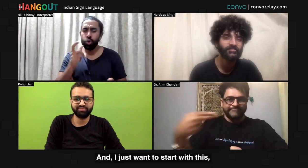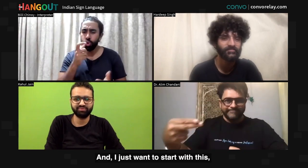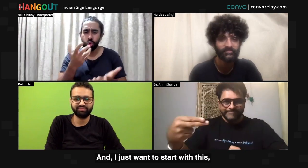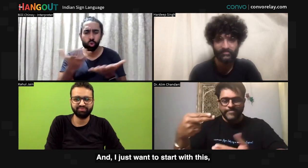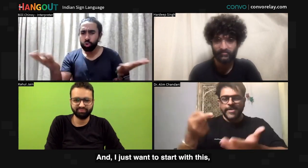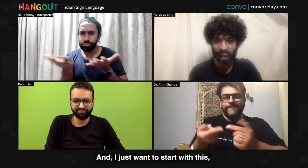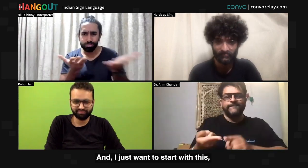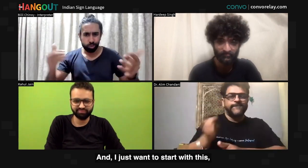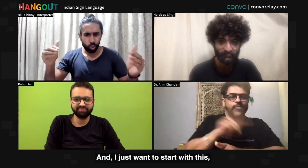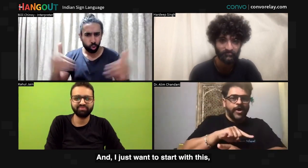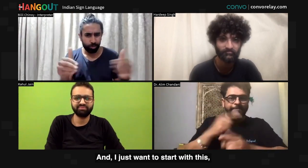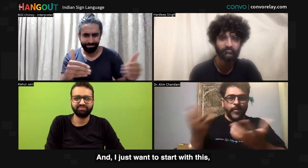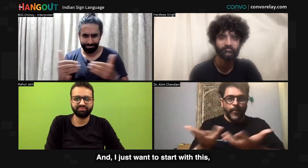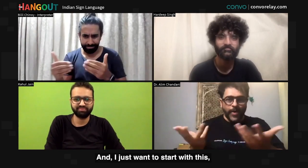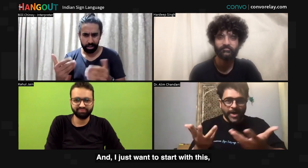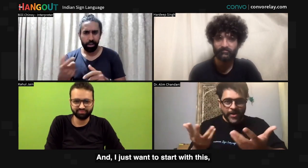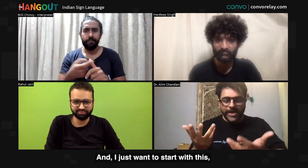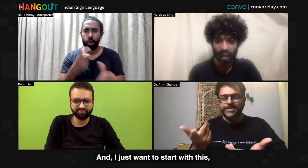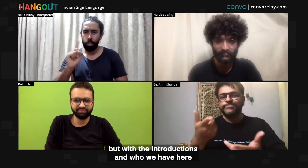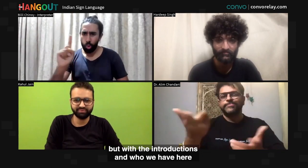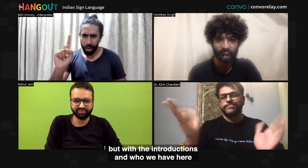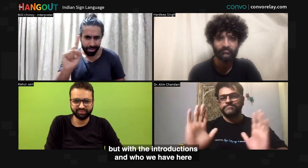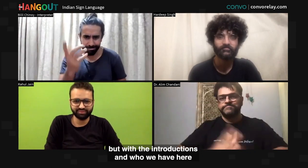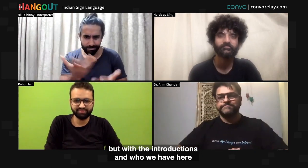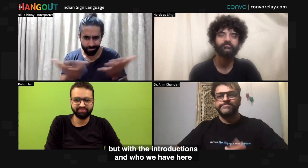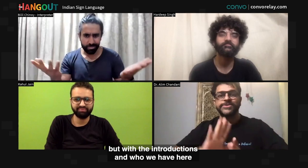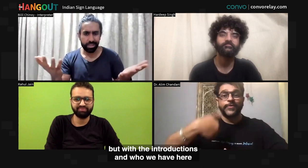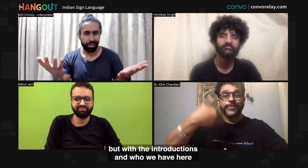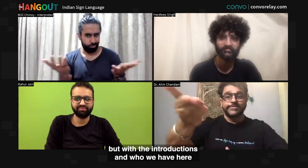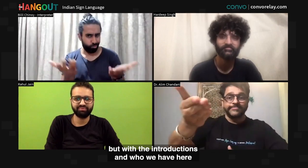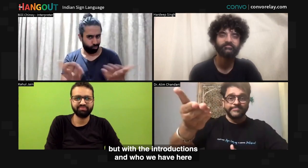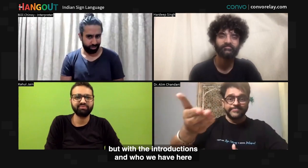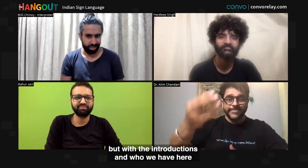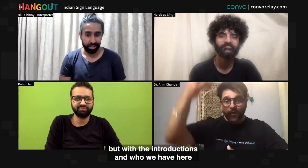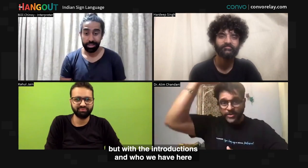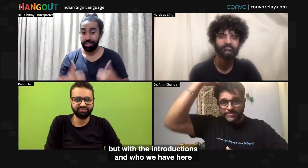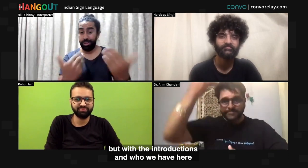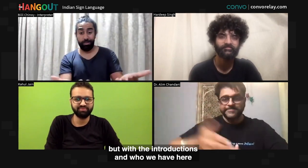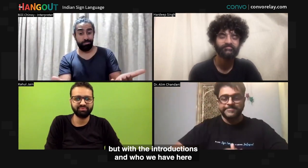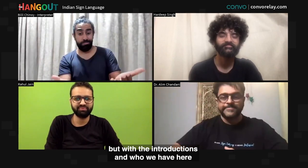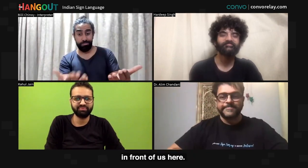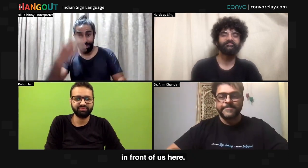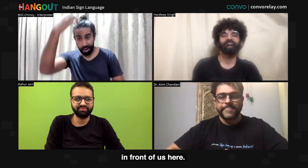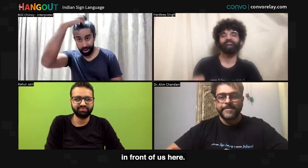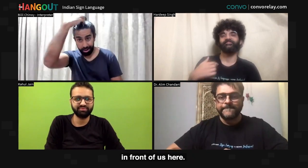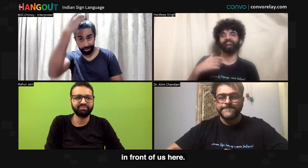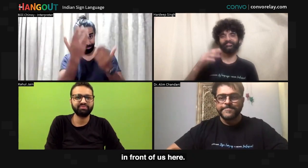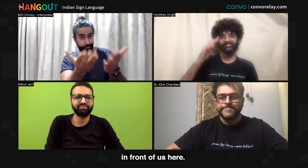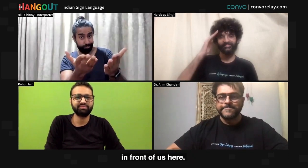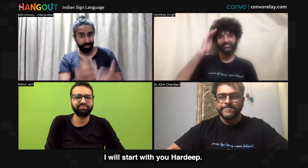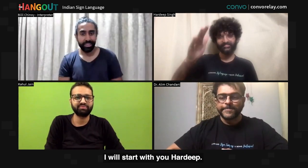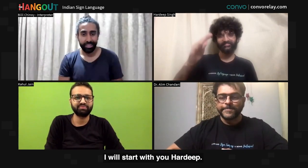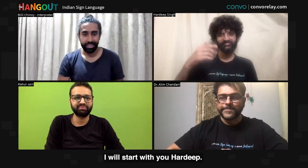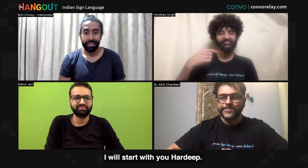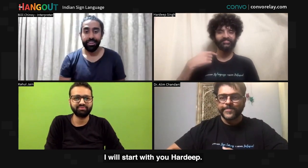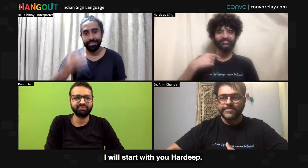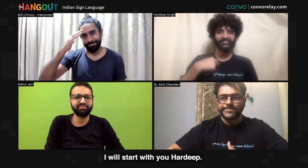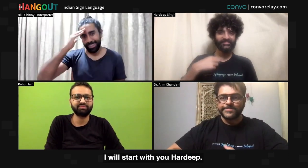with this, but with the introductions and who we have here in front of us here. I will start with you, Hardeep.